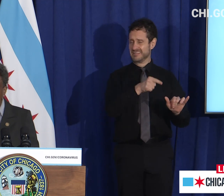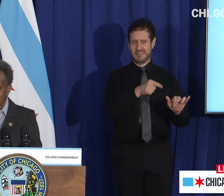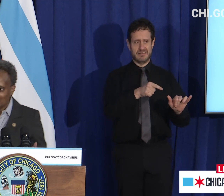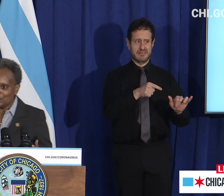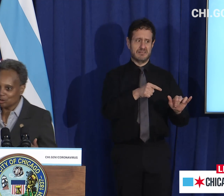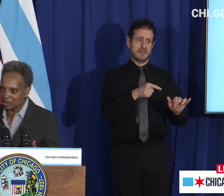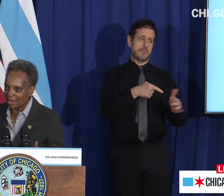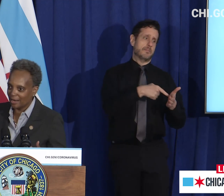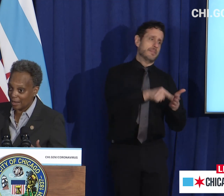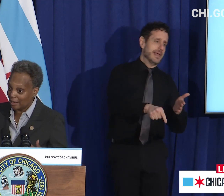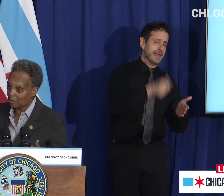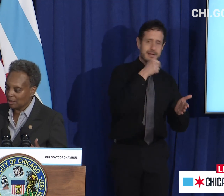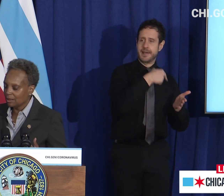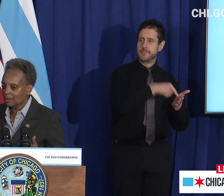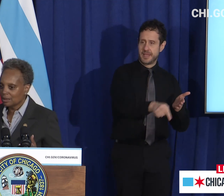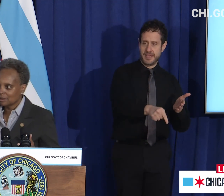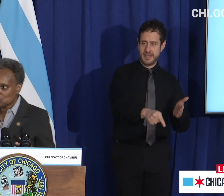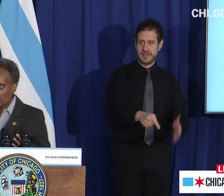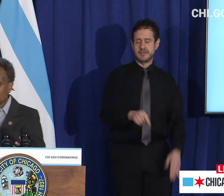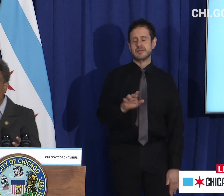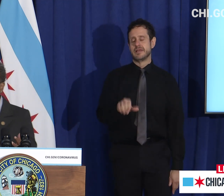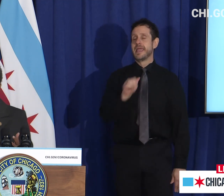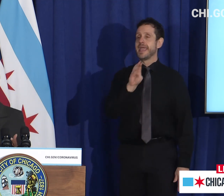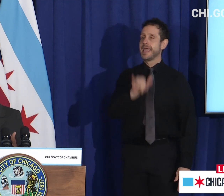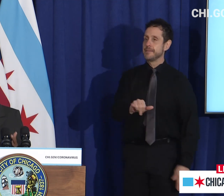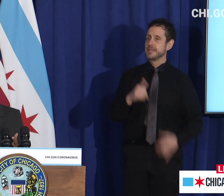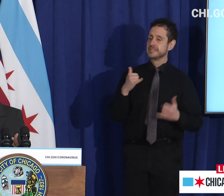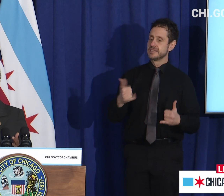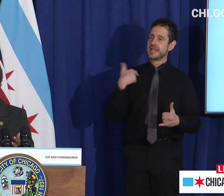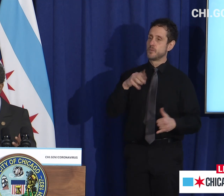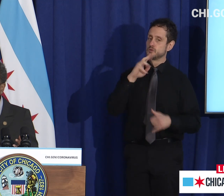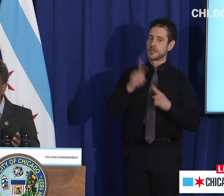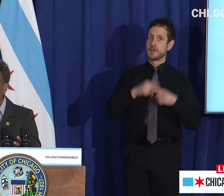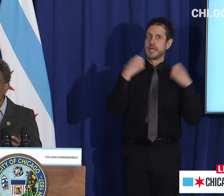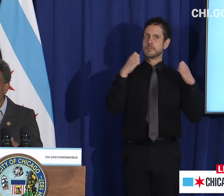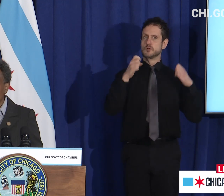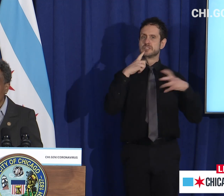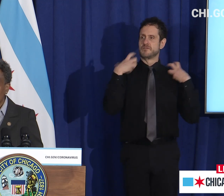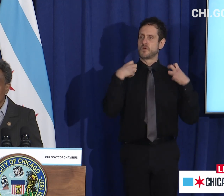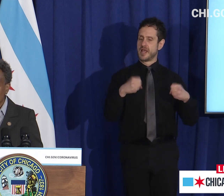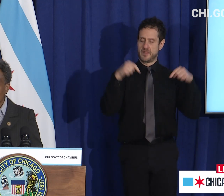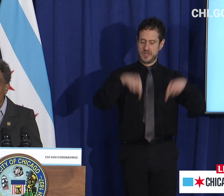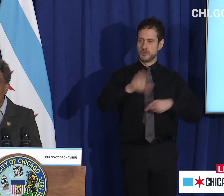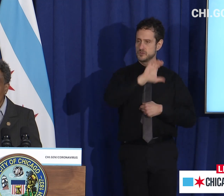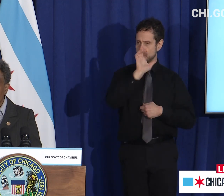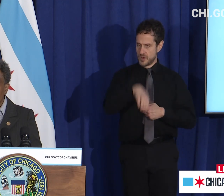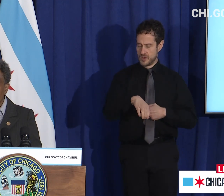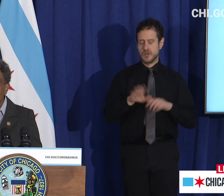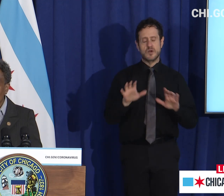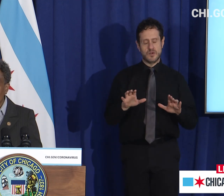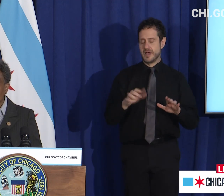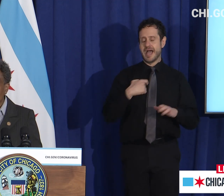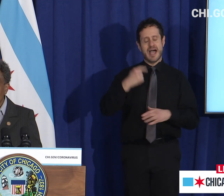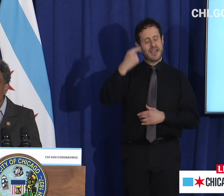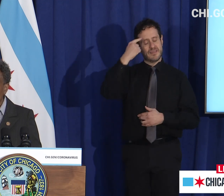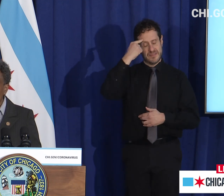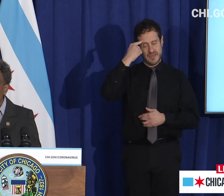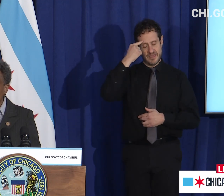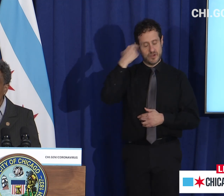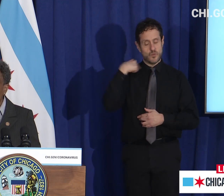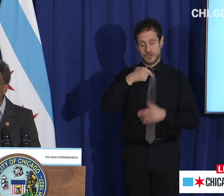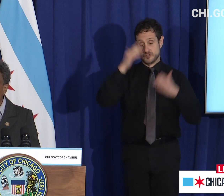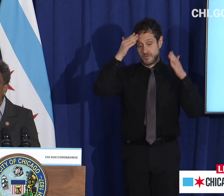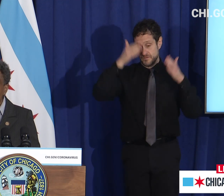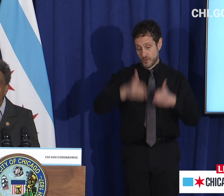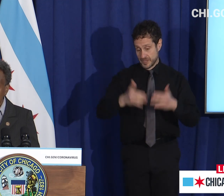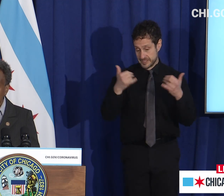We're standing here today, Amy, talking about a crisis in our city. And so I think what we should